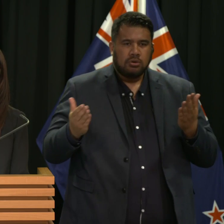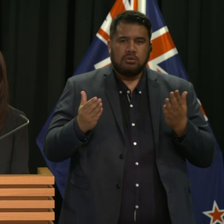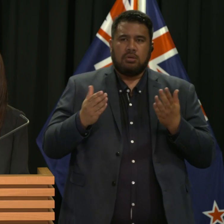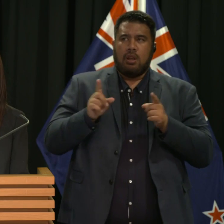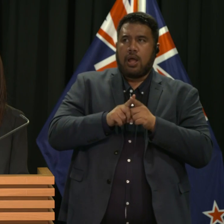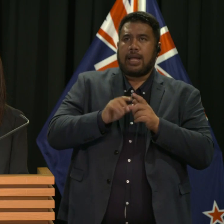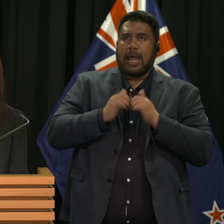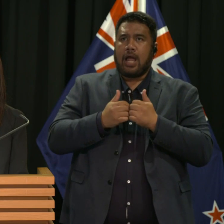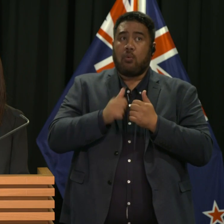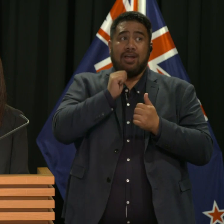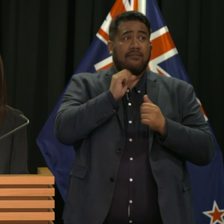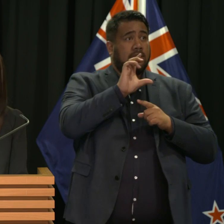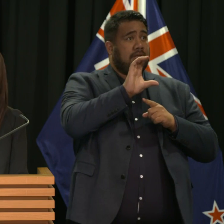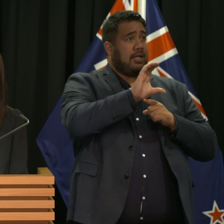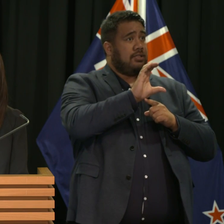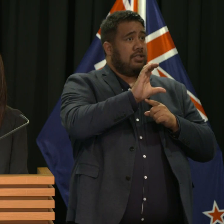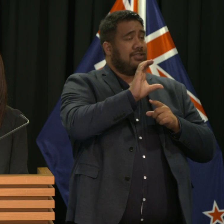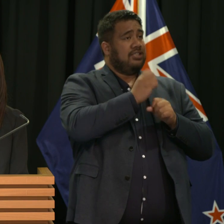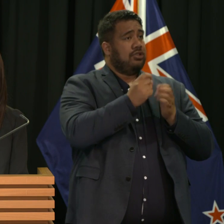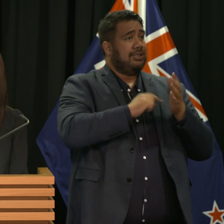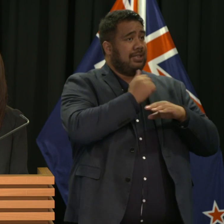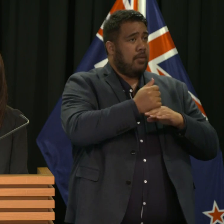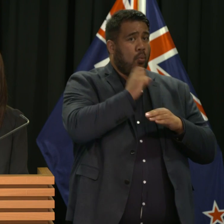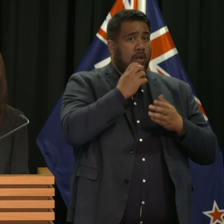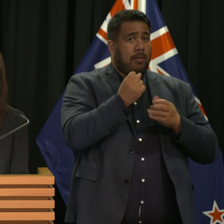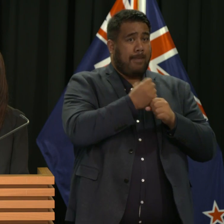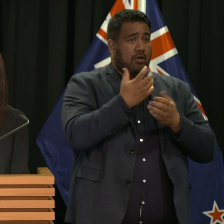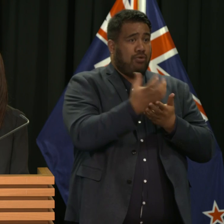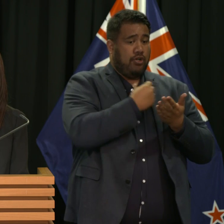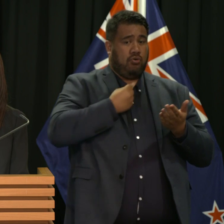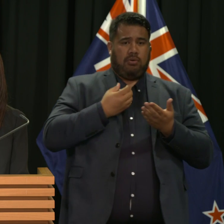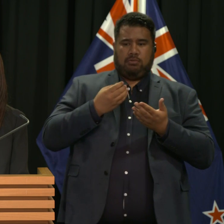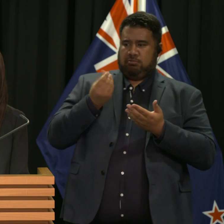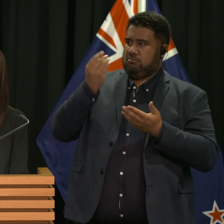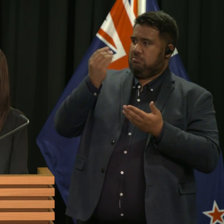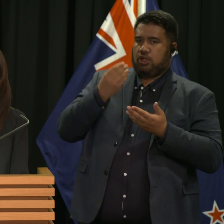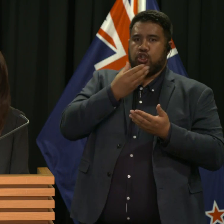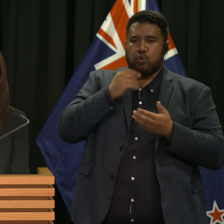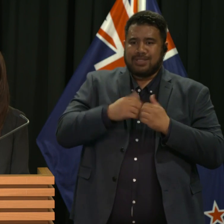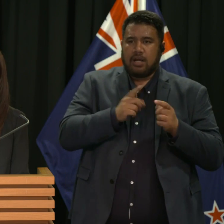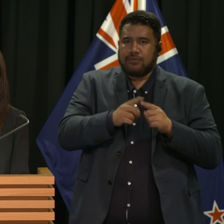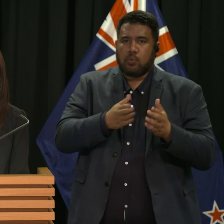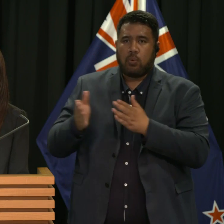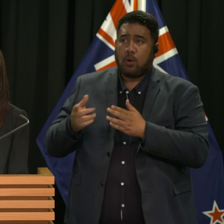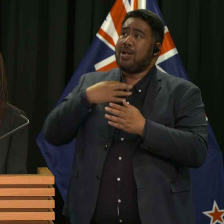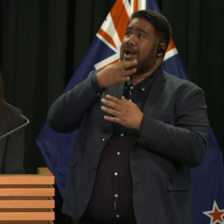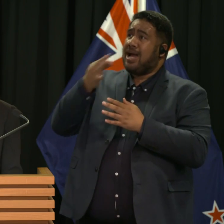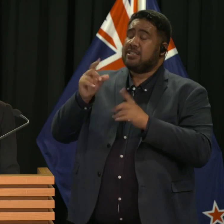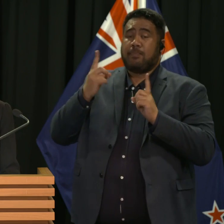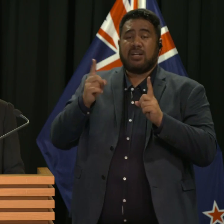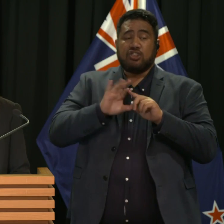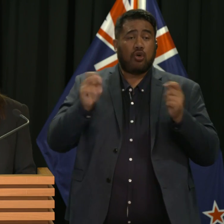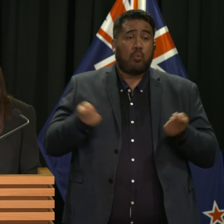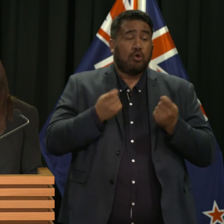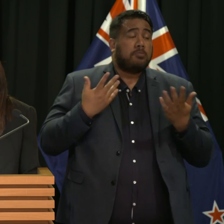back out to taxpayers. So that was an option we actively pursued in these negotiations, but ultimately we've been unsuccessful. What